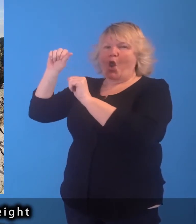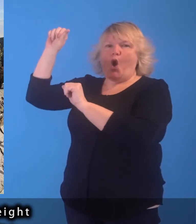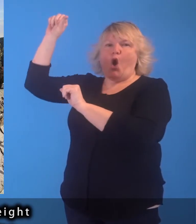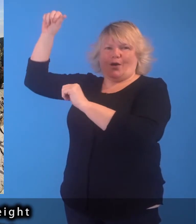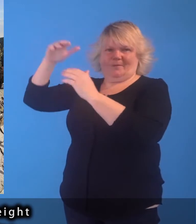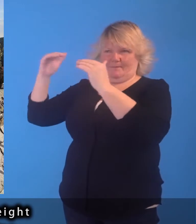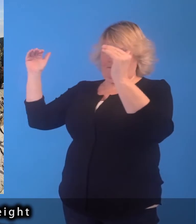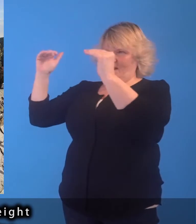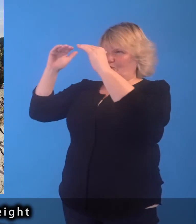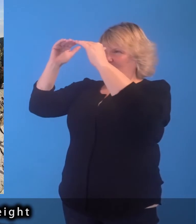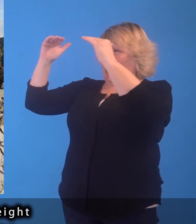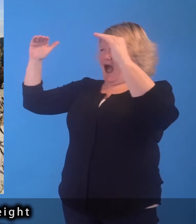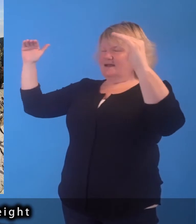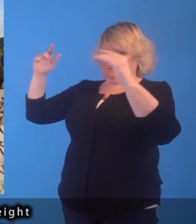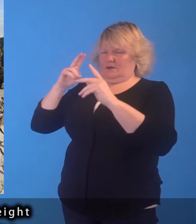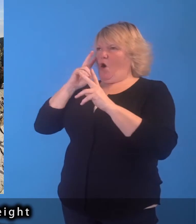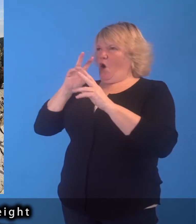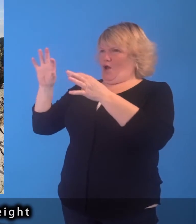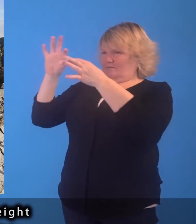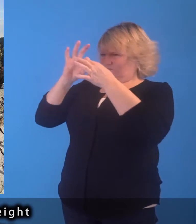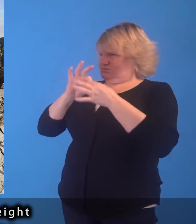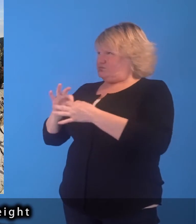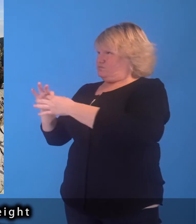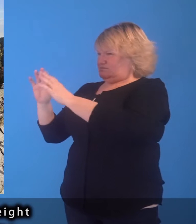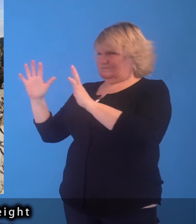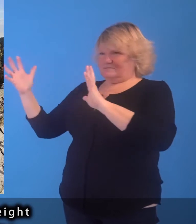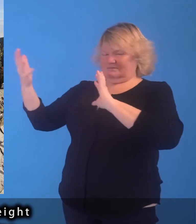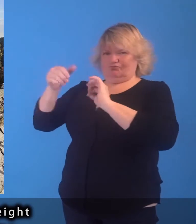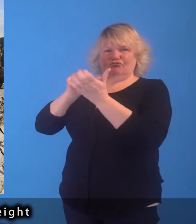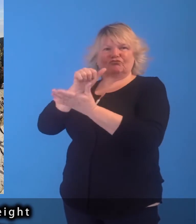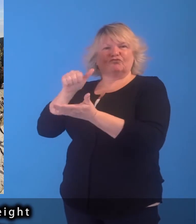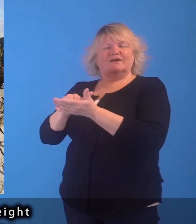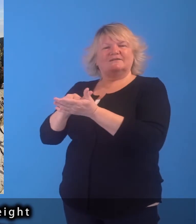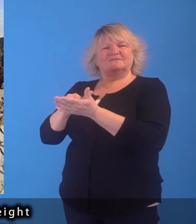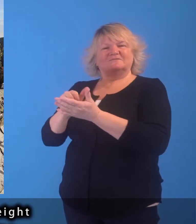stacks to add height and create a more cohesive building.